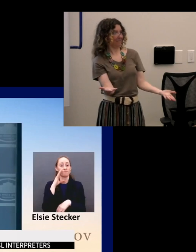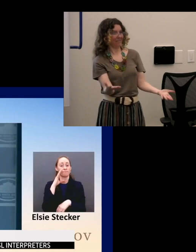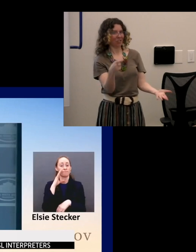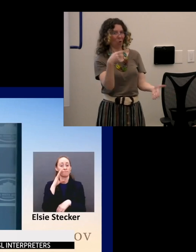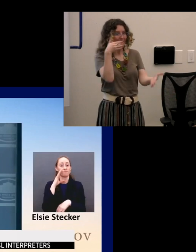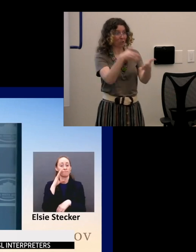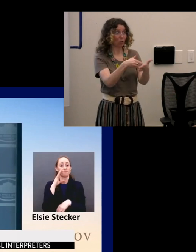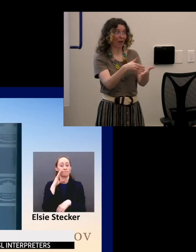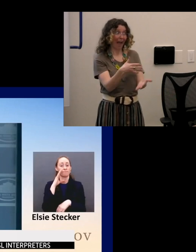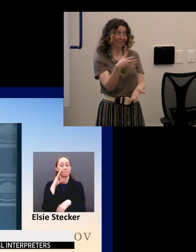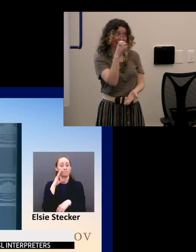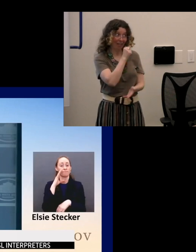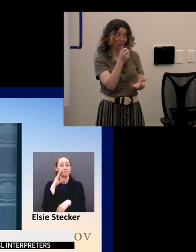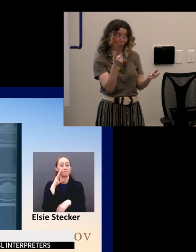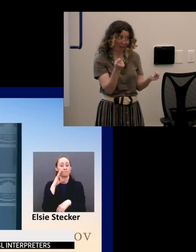minimum.